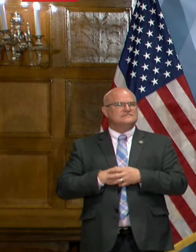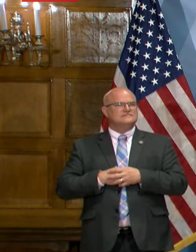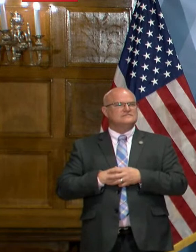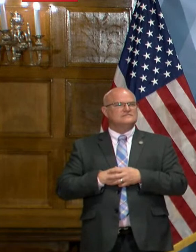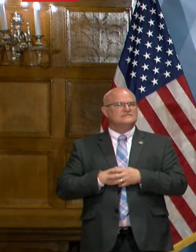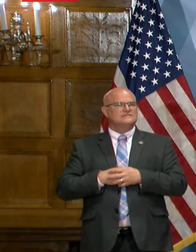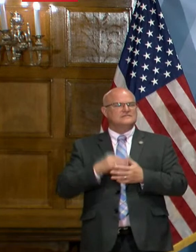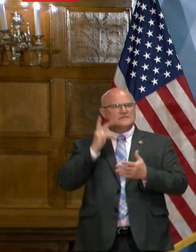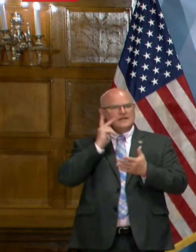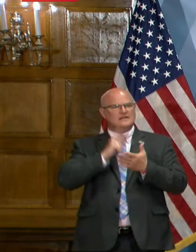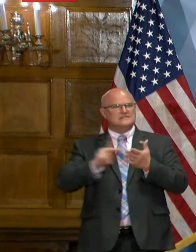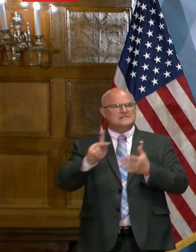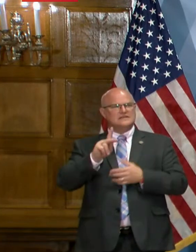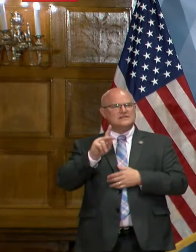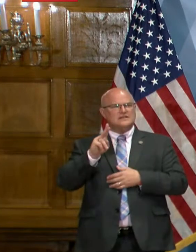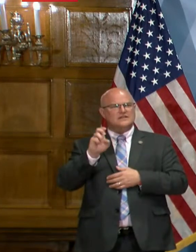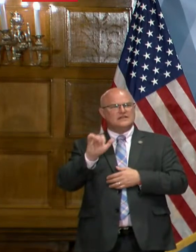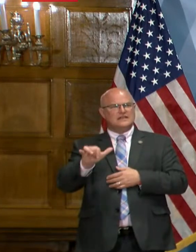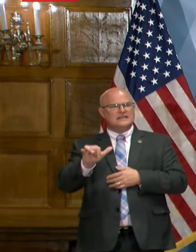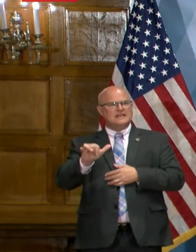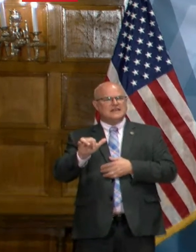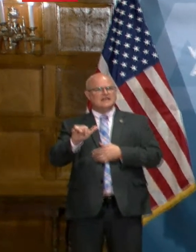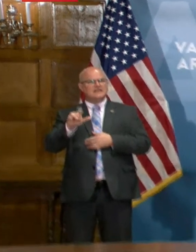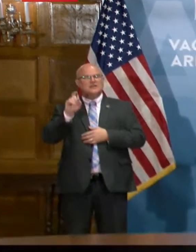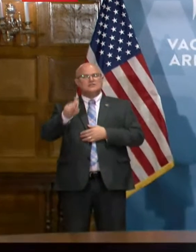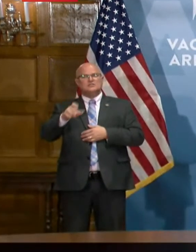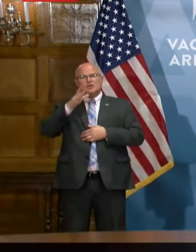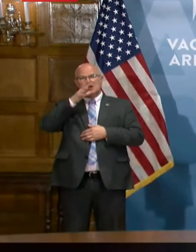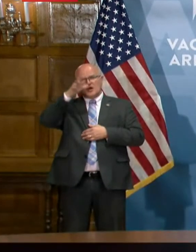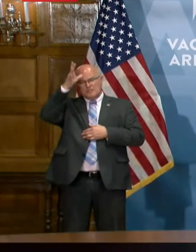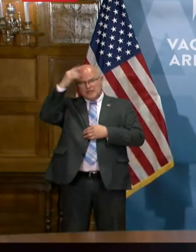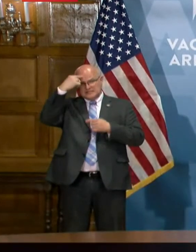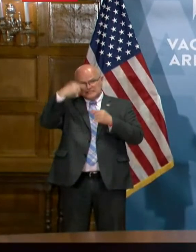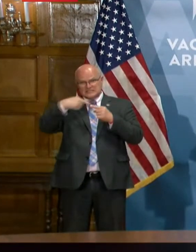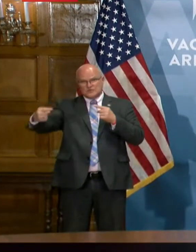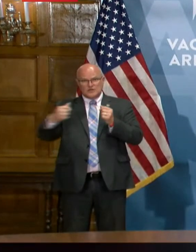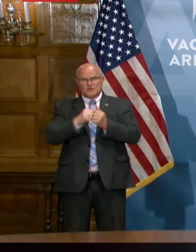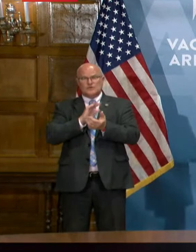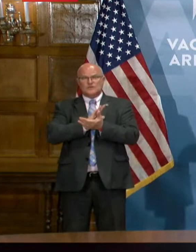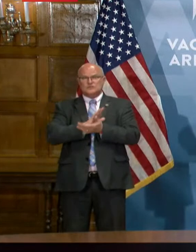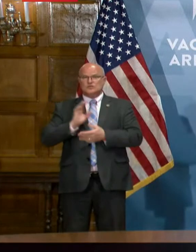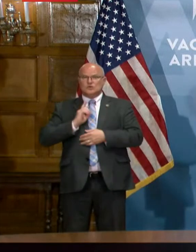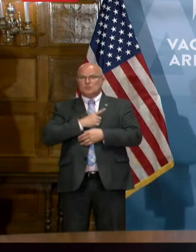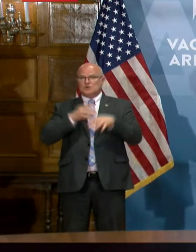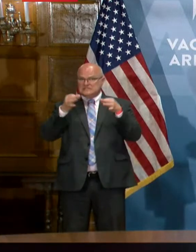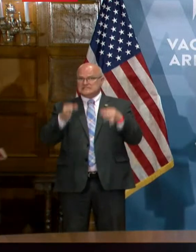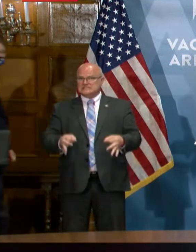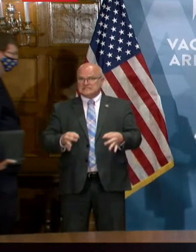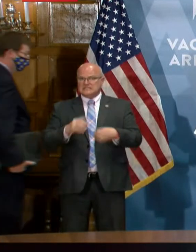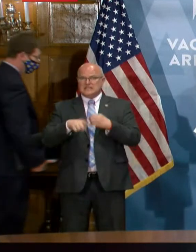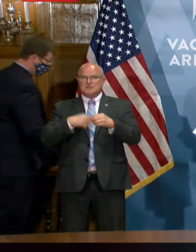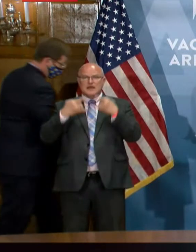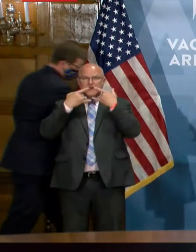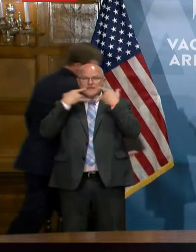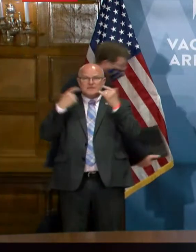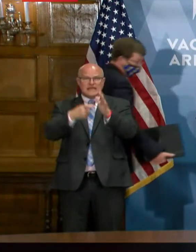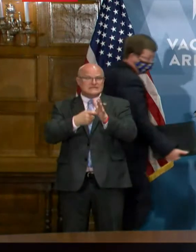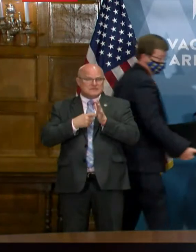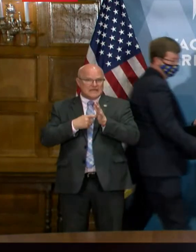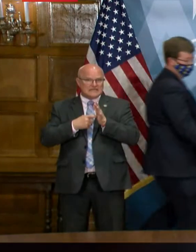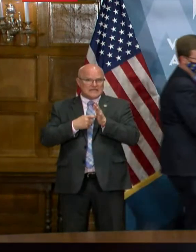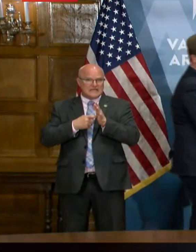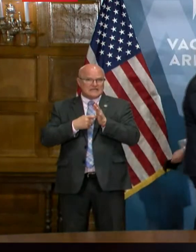was for Secretary Key. Should a parent disagree with the school board's decision regarding the mask